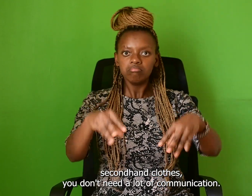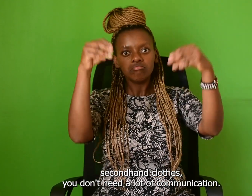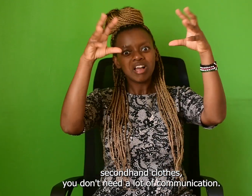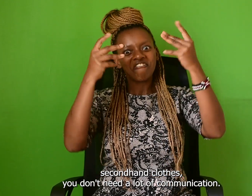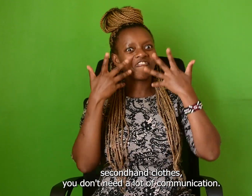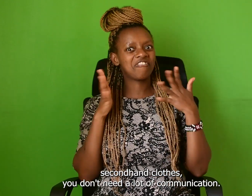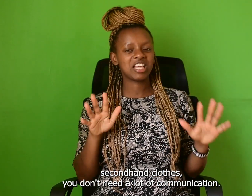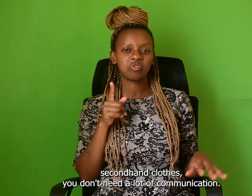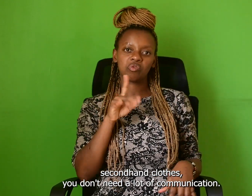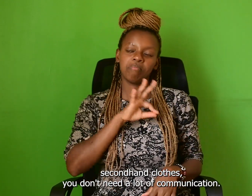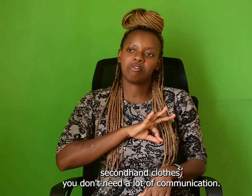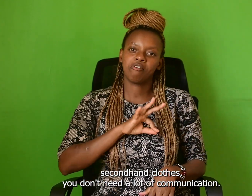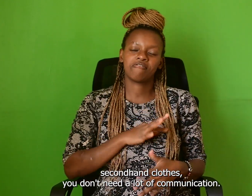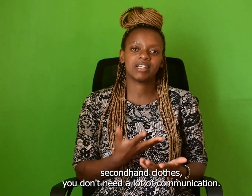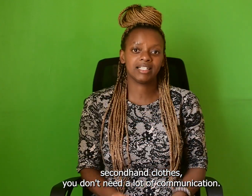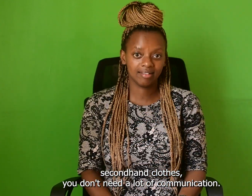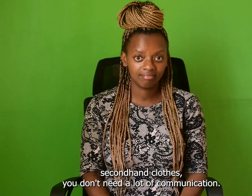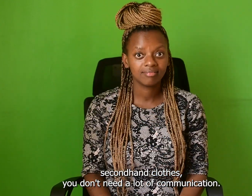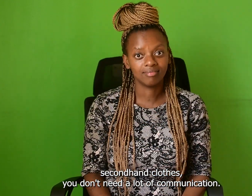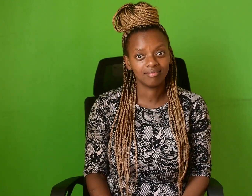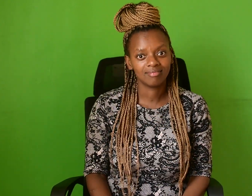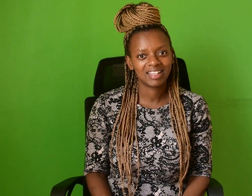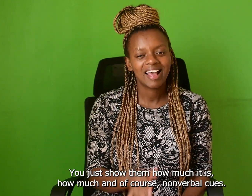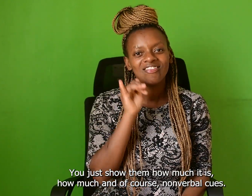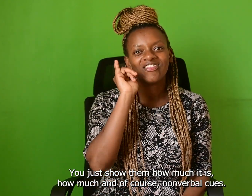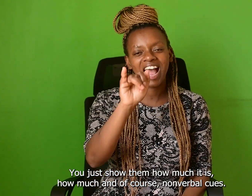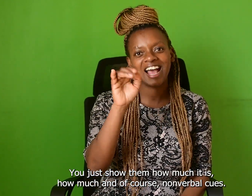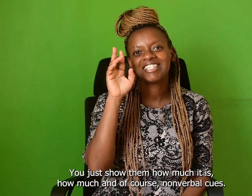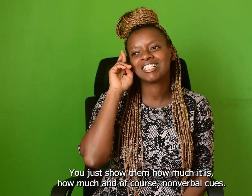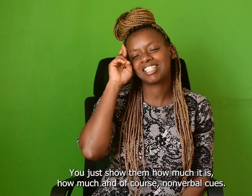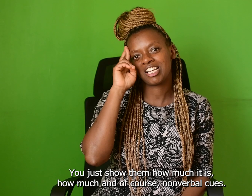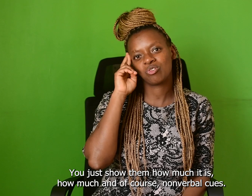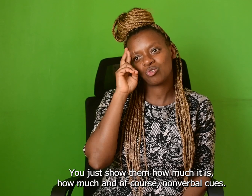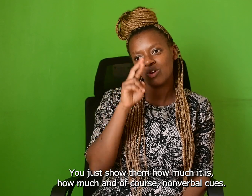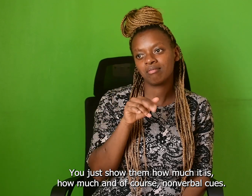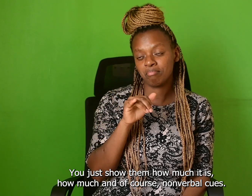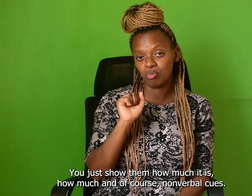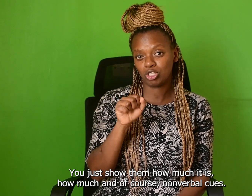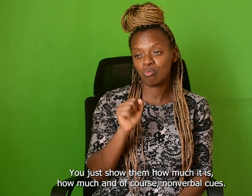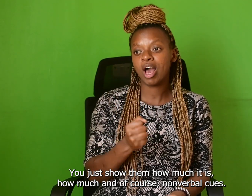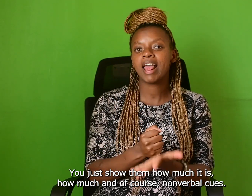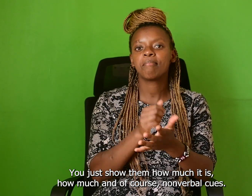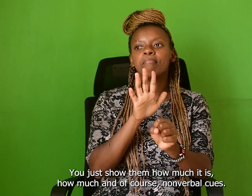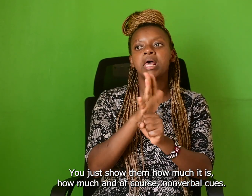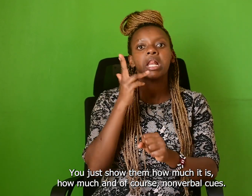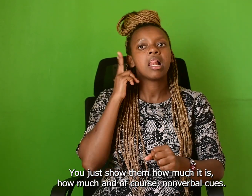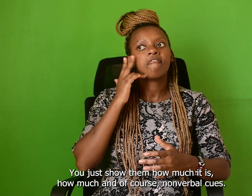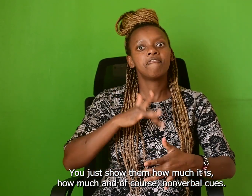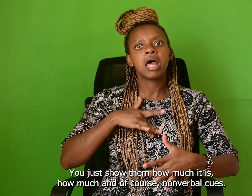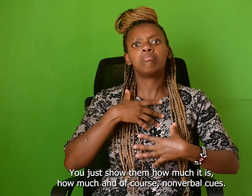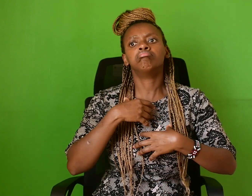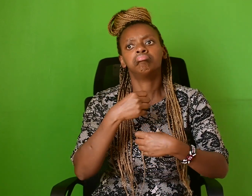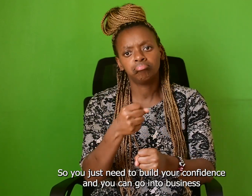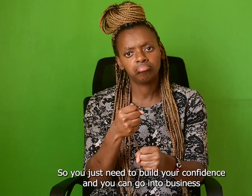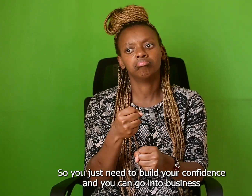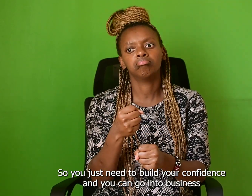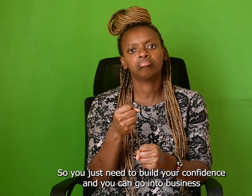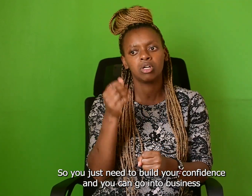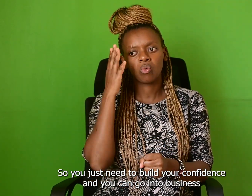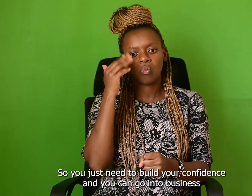you don't need a lot of communication. You just tell them how much it is, how much, and of course non-verbal cues. So you just